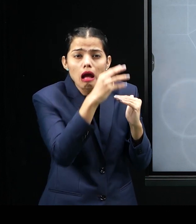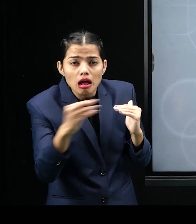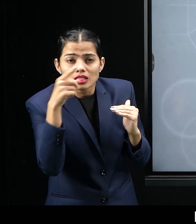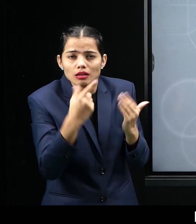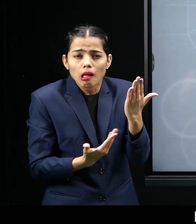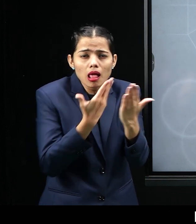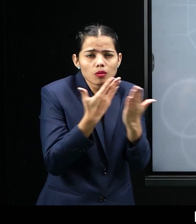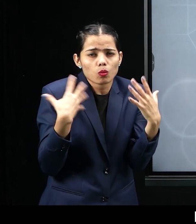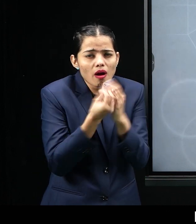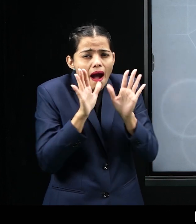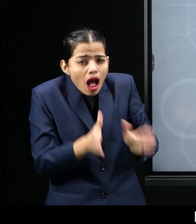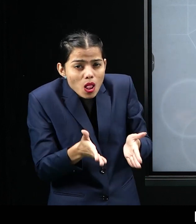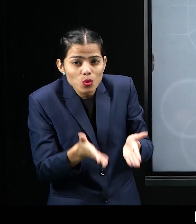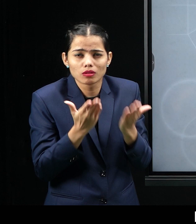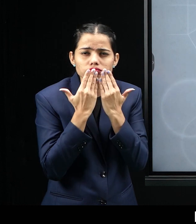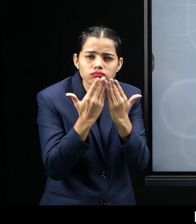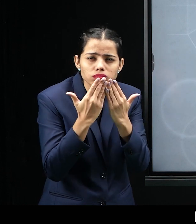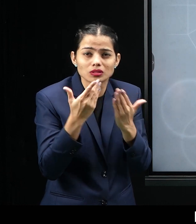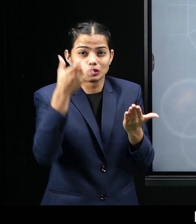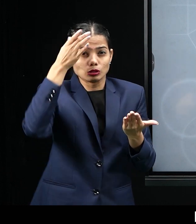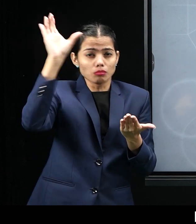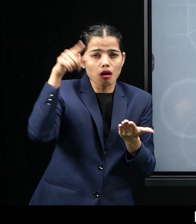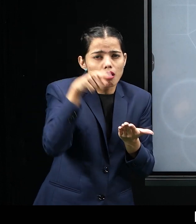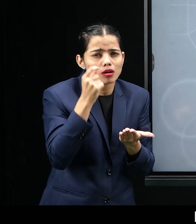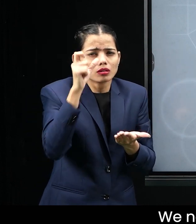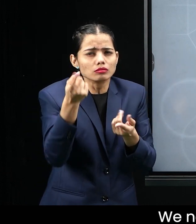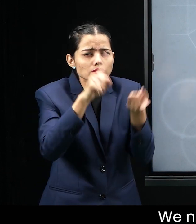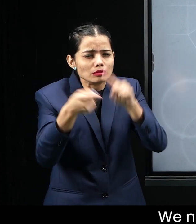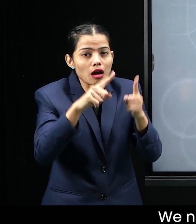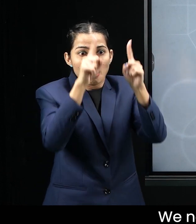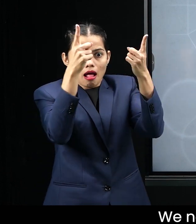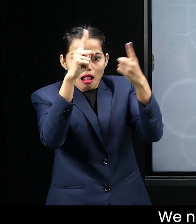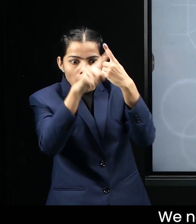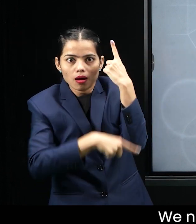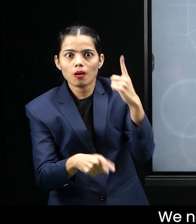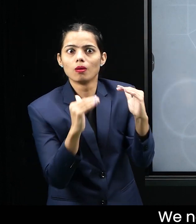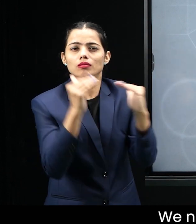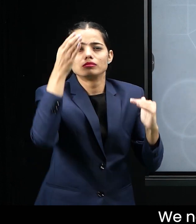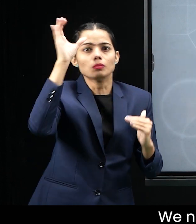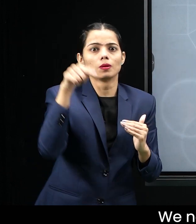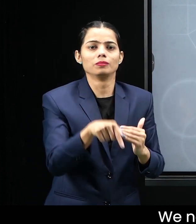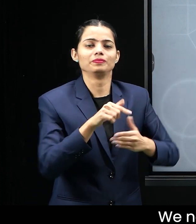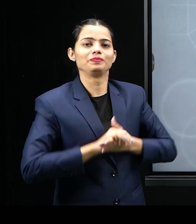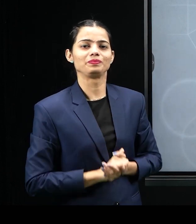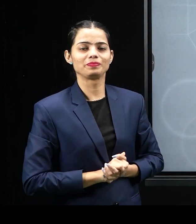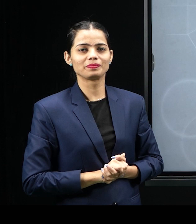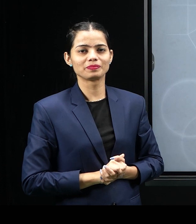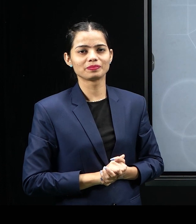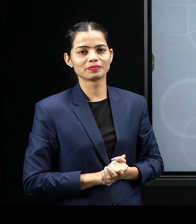division lemma and its application. We now study the concept of Euclid's division